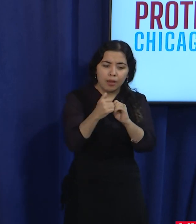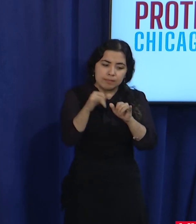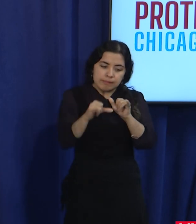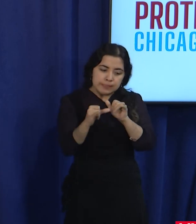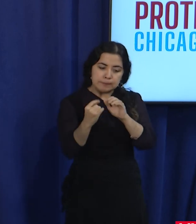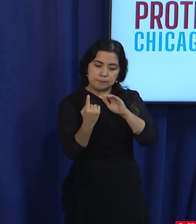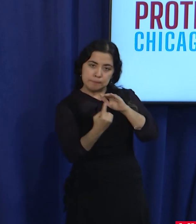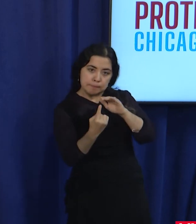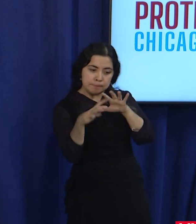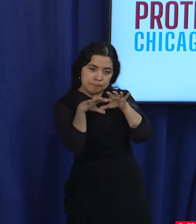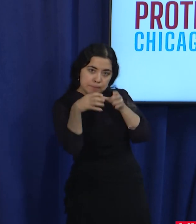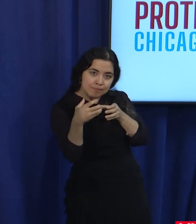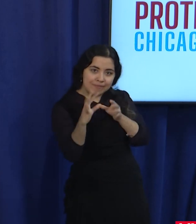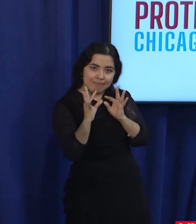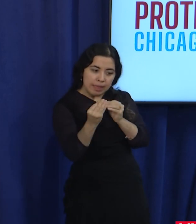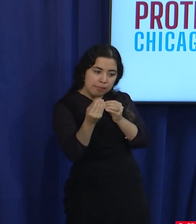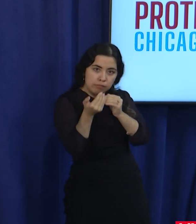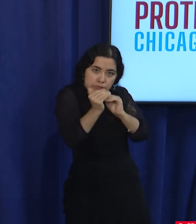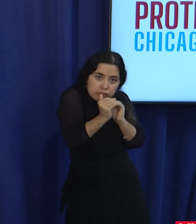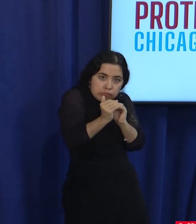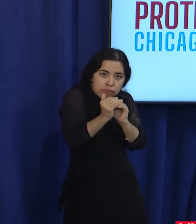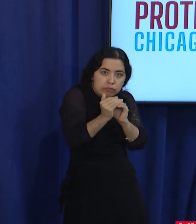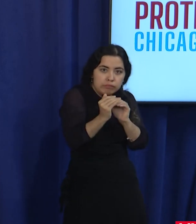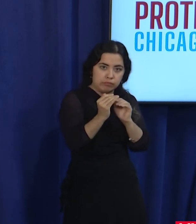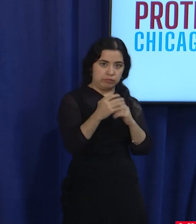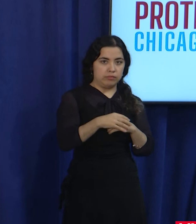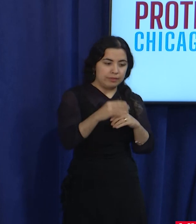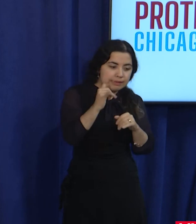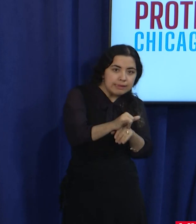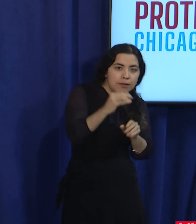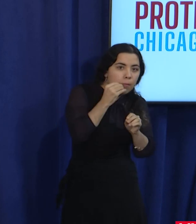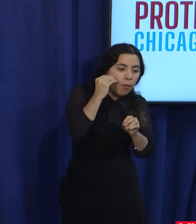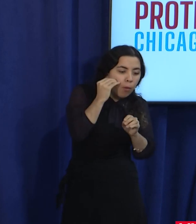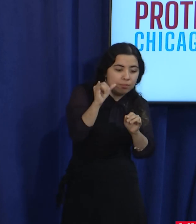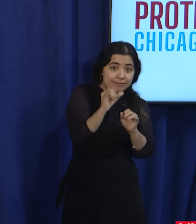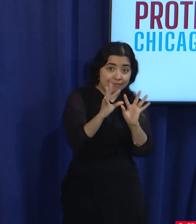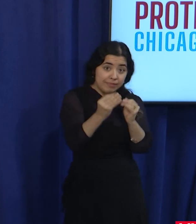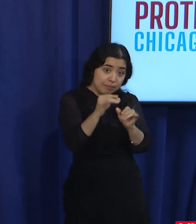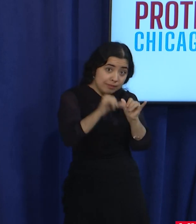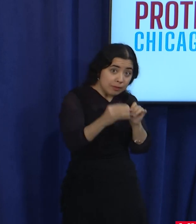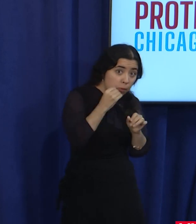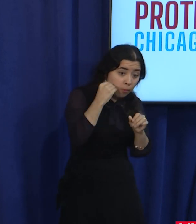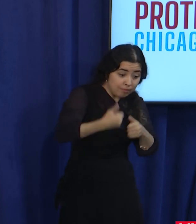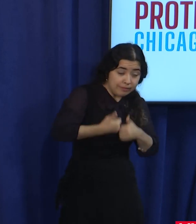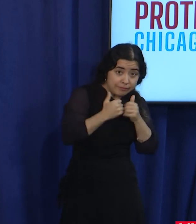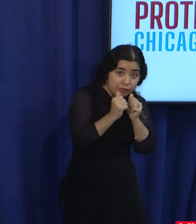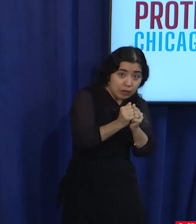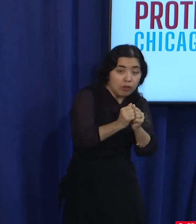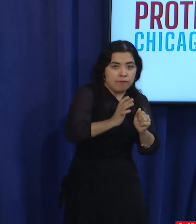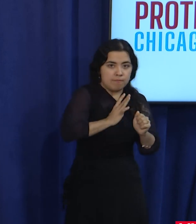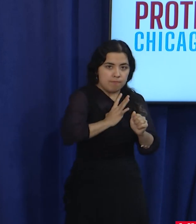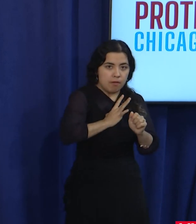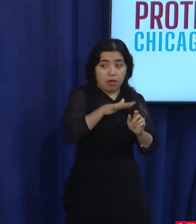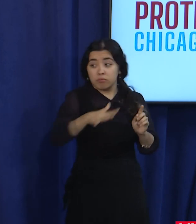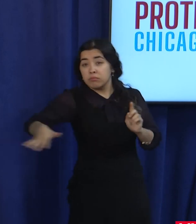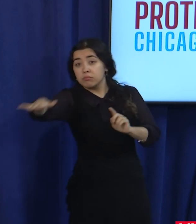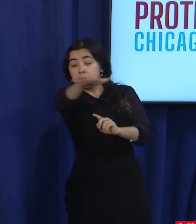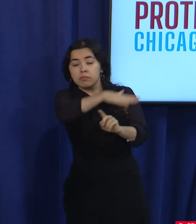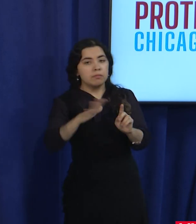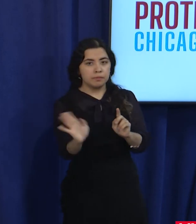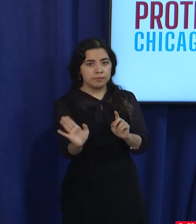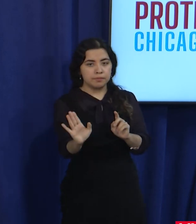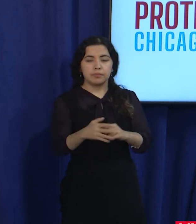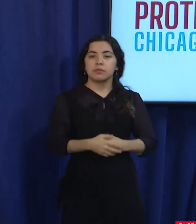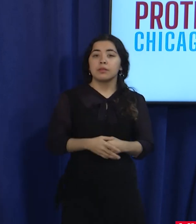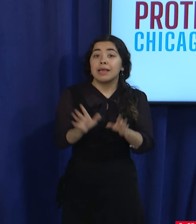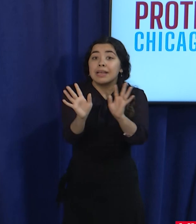This is why mitigation is so important, because it can be any one of us, and any one of us can also spread it easily to others. And it